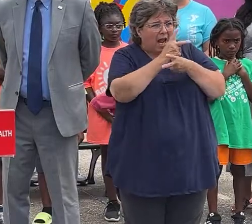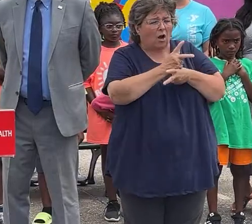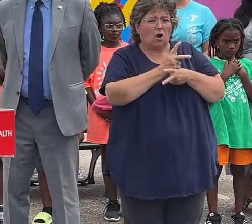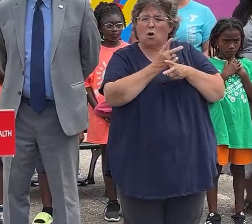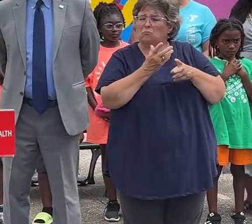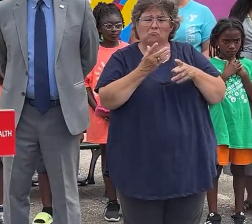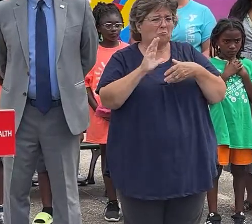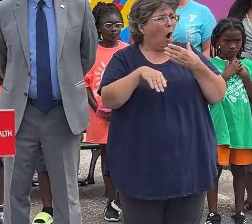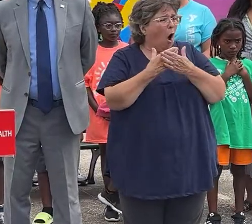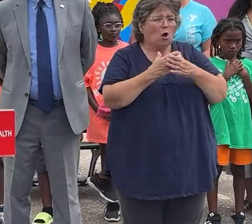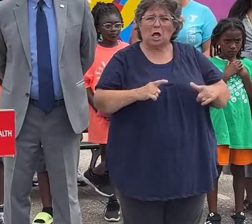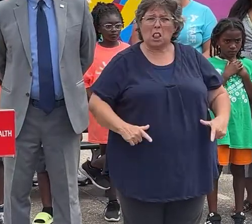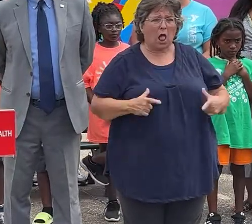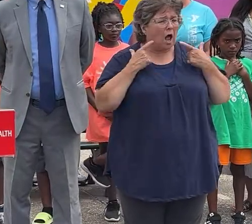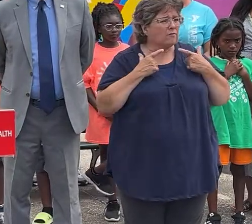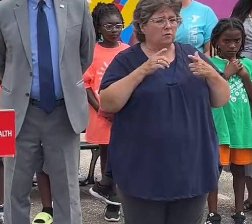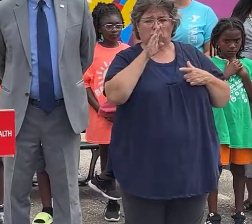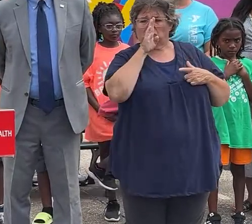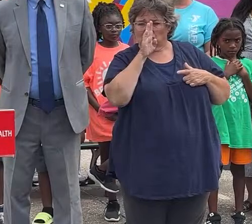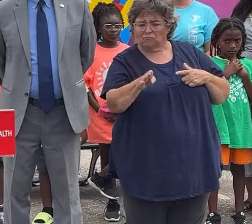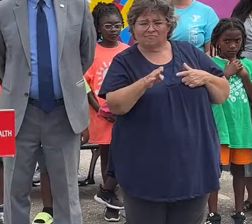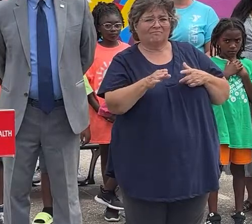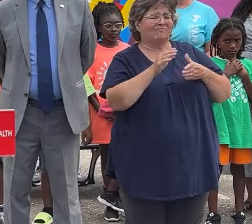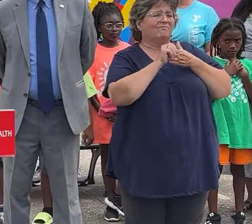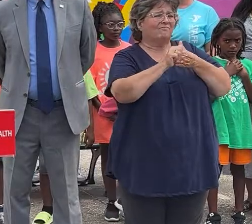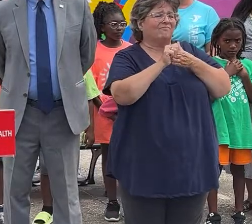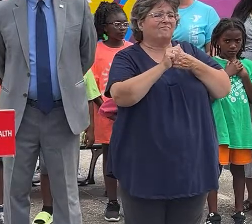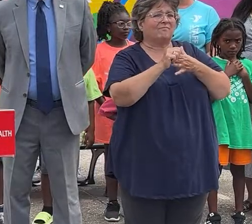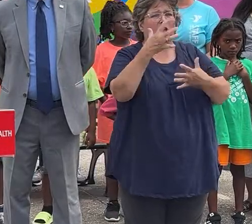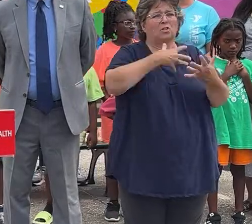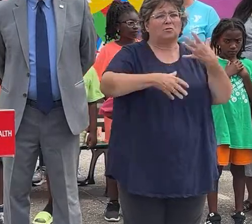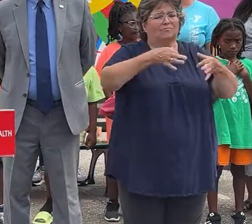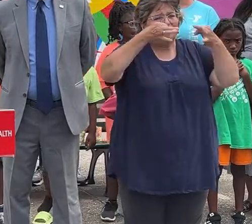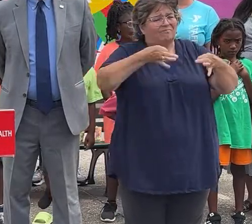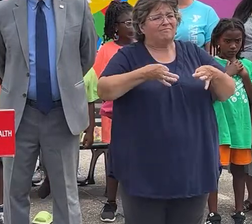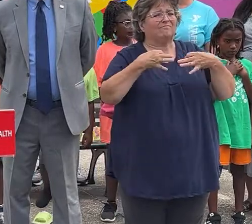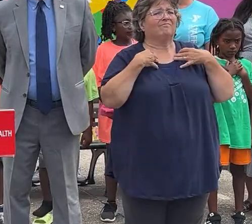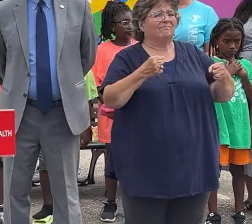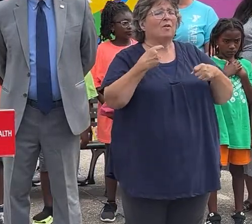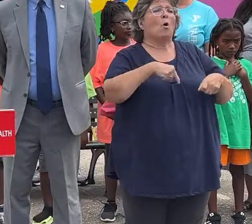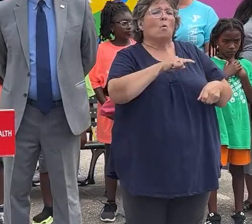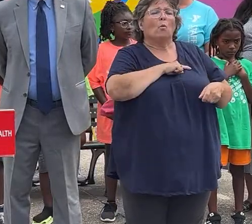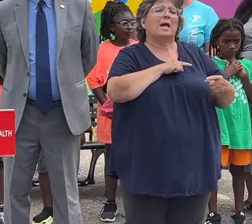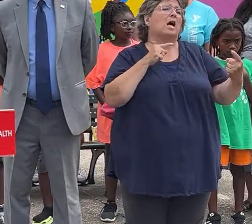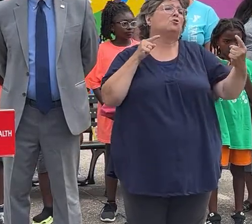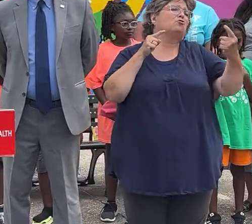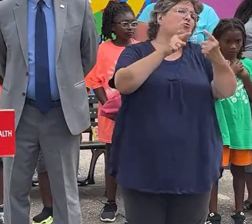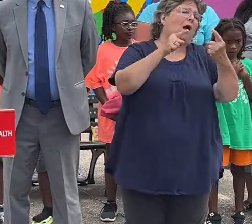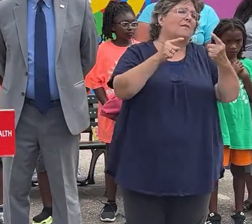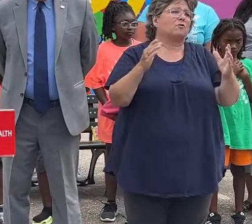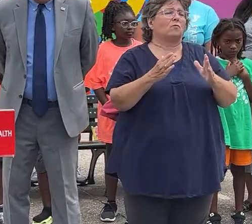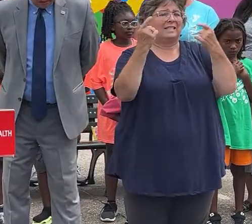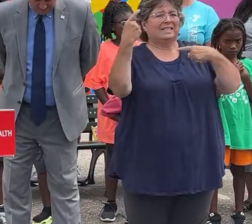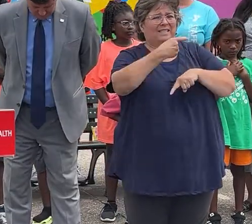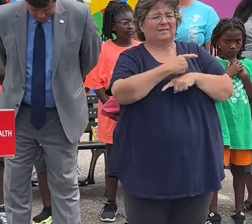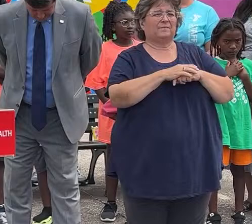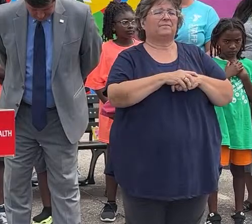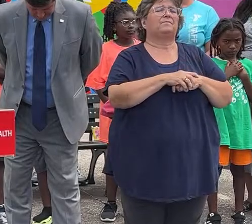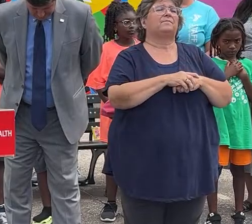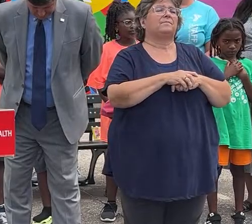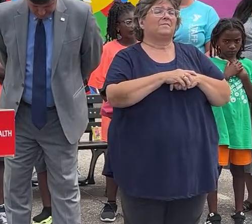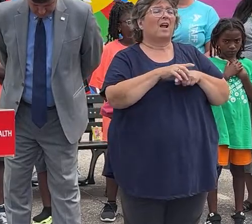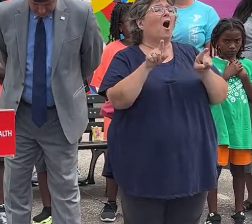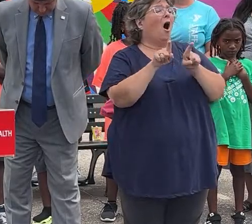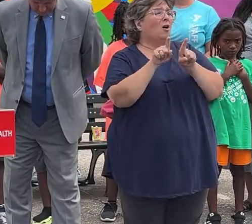his career, and all directly related to the types of social determinants of health that we strive to address here today. So